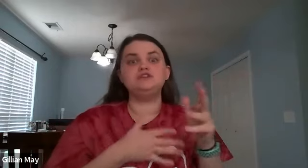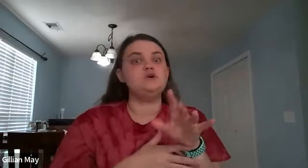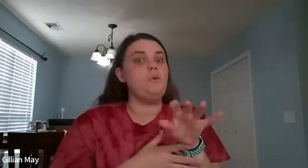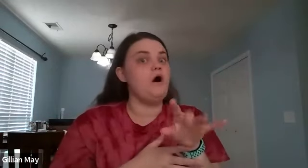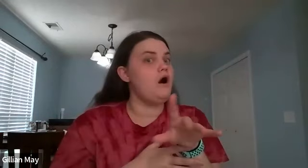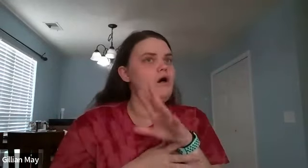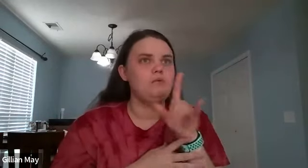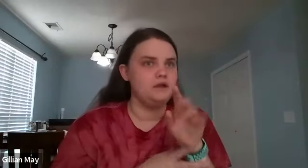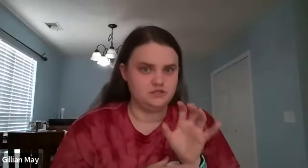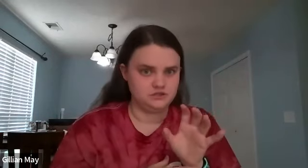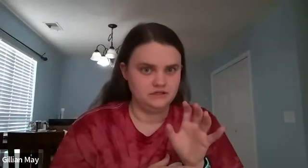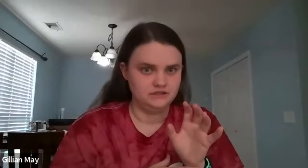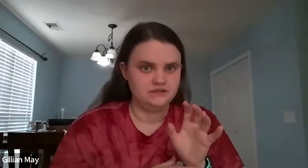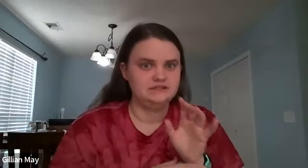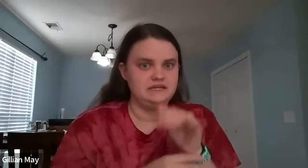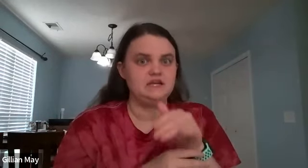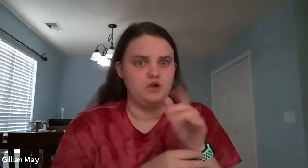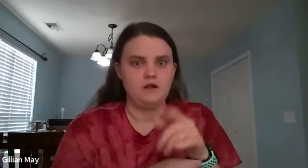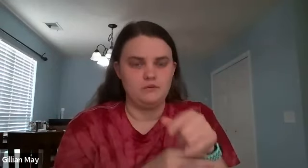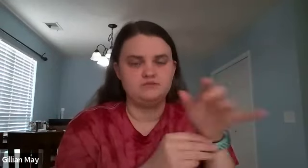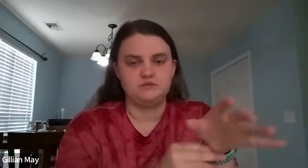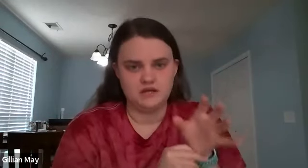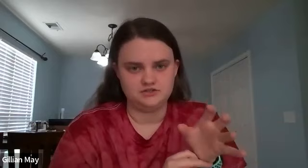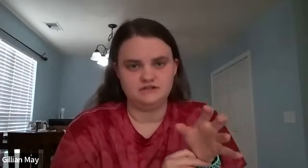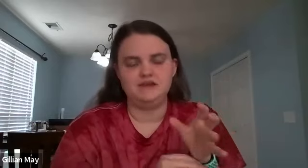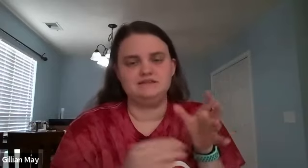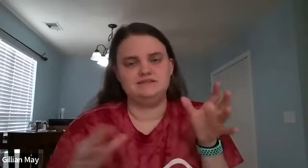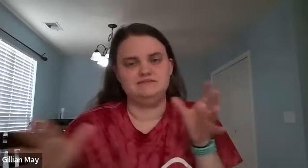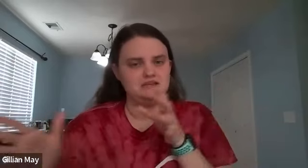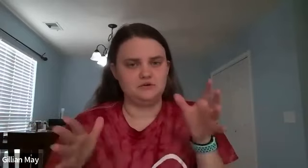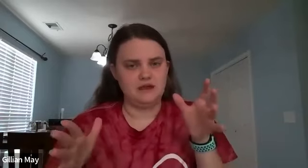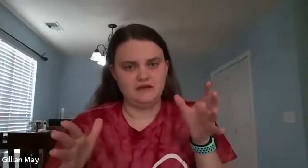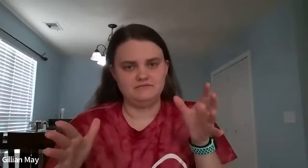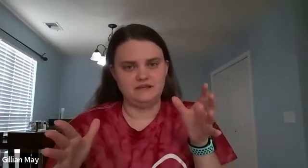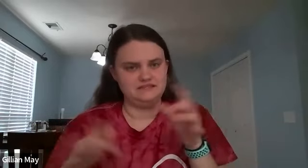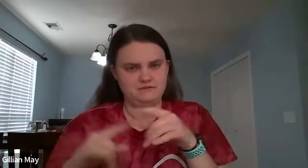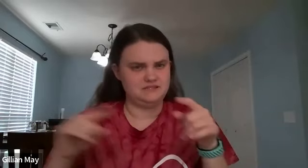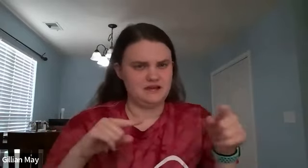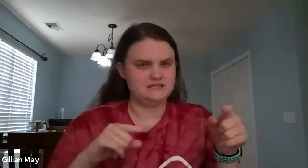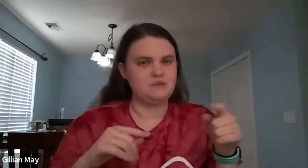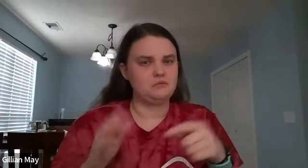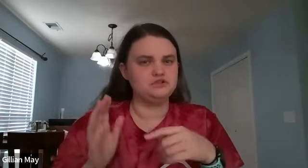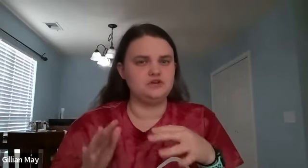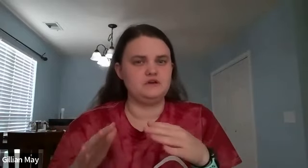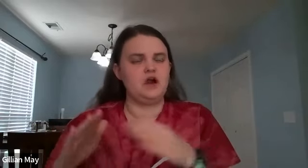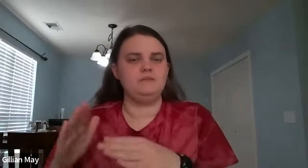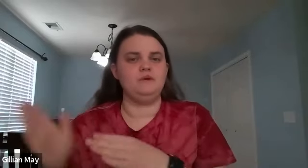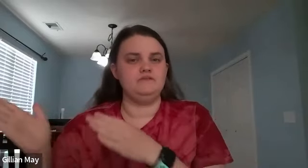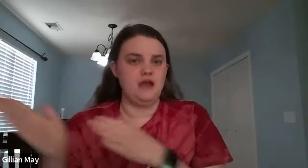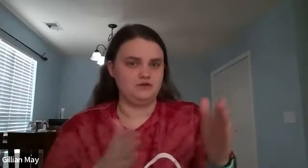to do all 100 sitting here going all the way up to 100, because they don't have like different signs, but I will show you the common way of how you